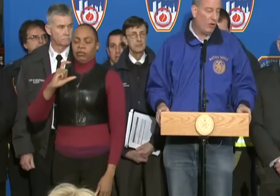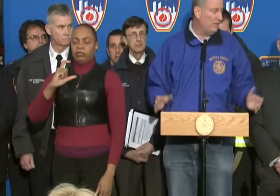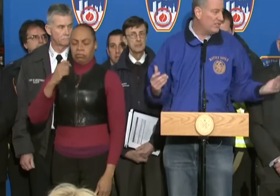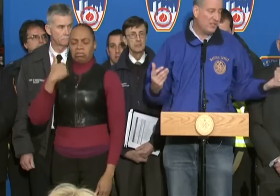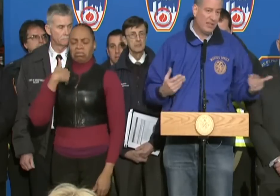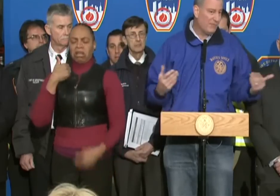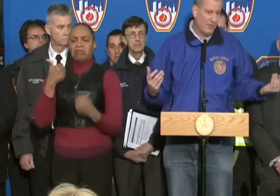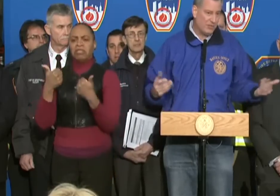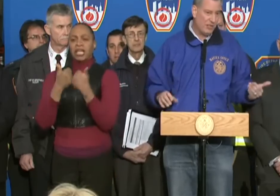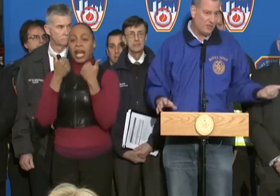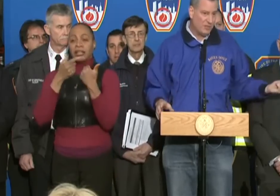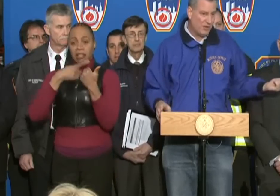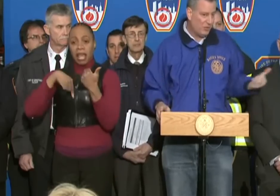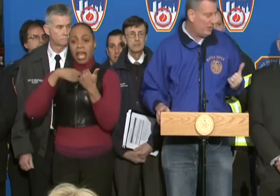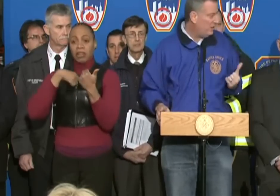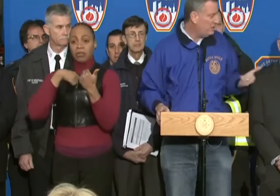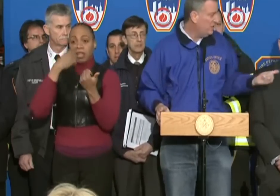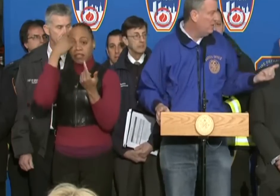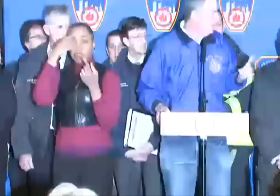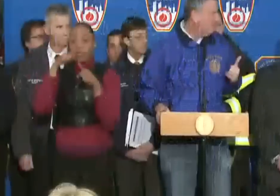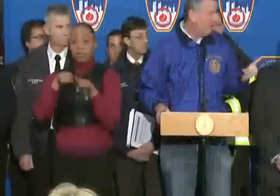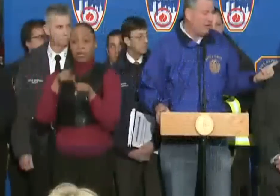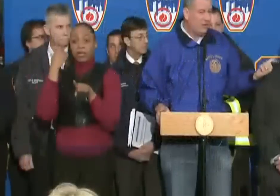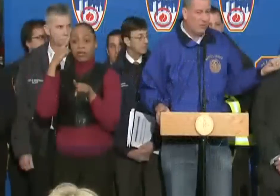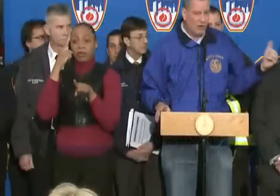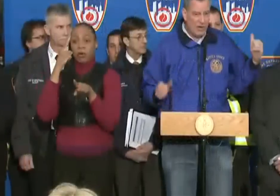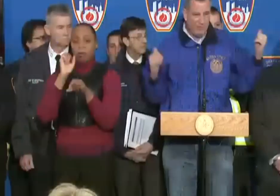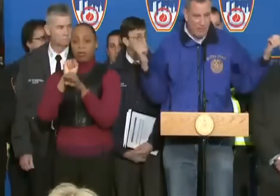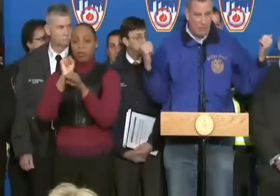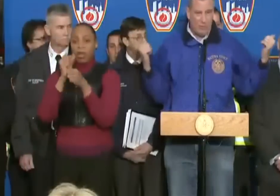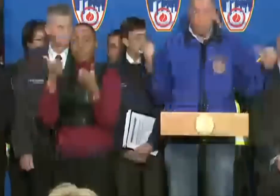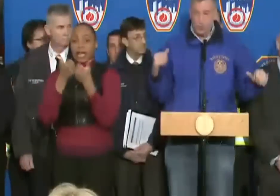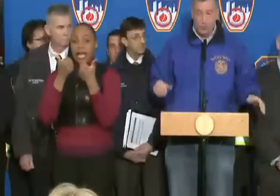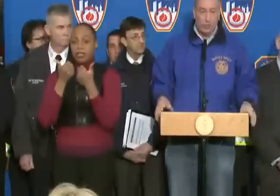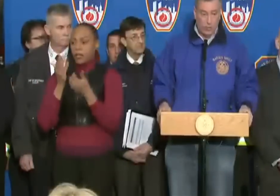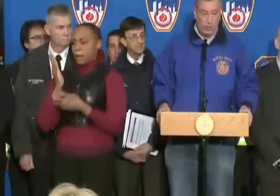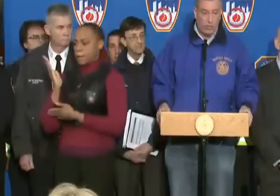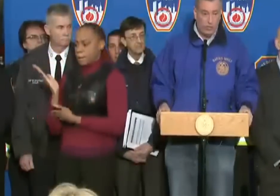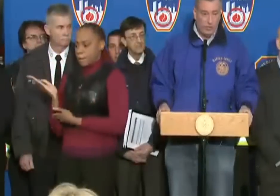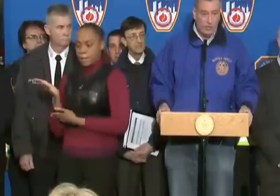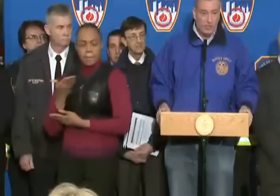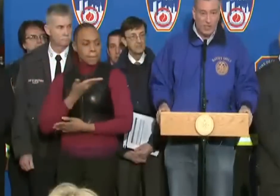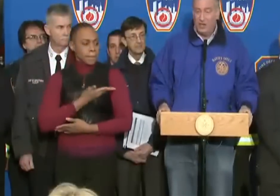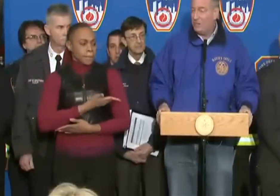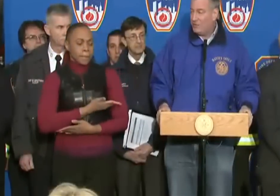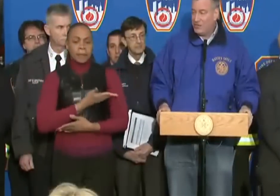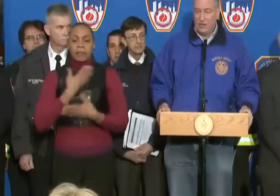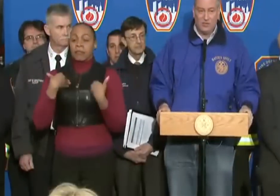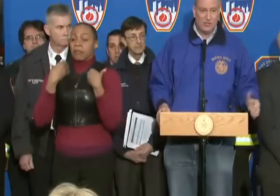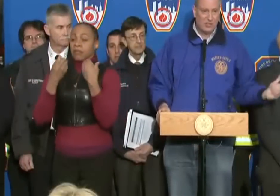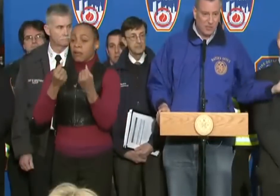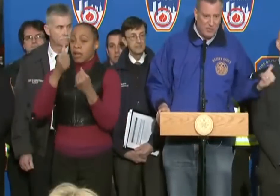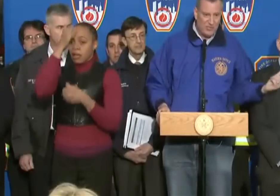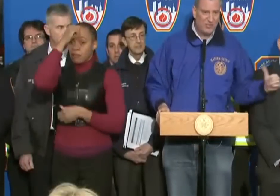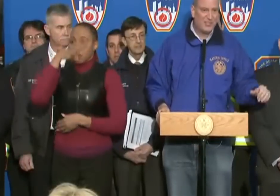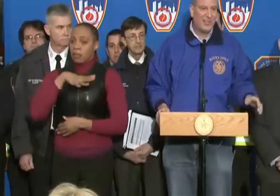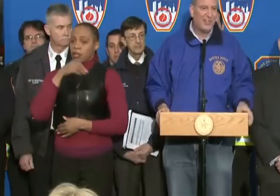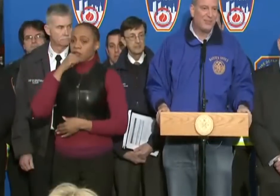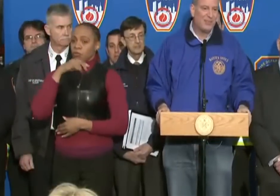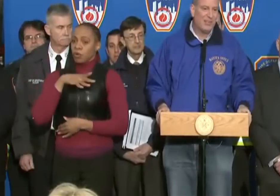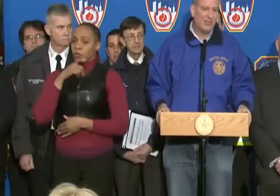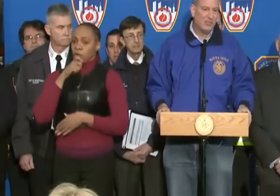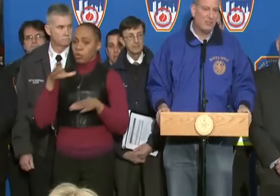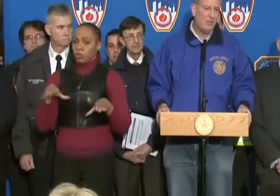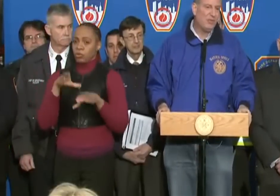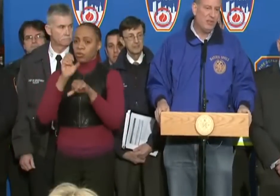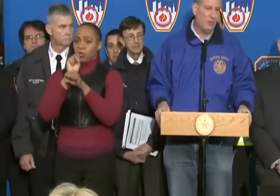and all of us signed up for those challenges. By the way, these very brave men and women who do the work signed up for challenges. The commissioners signed